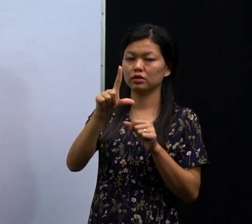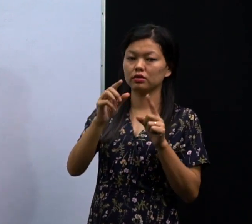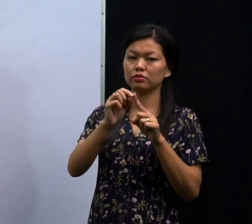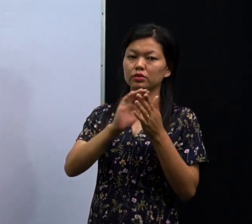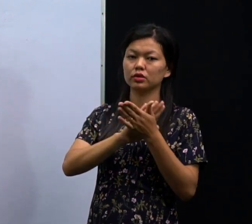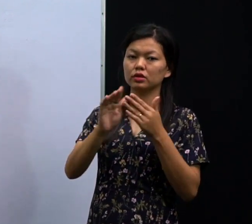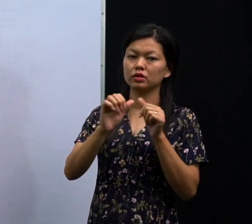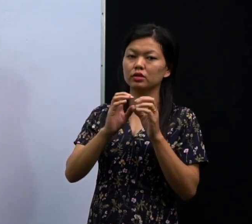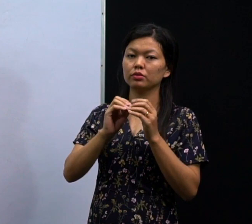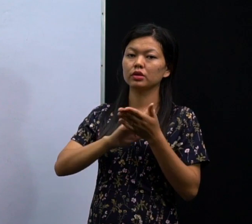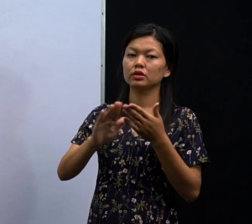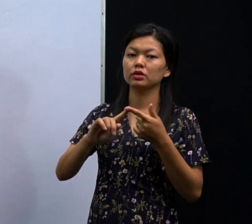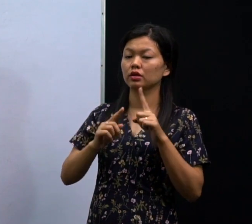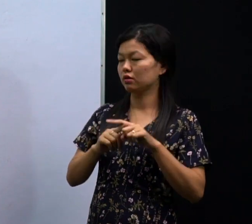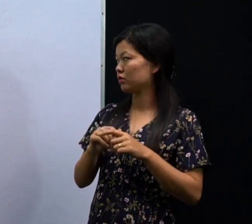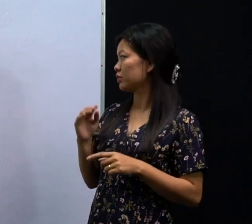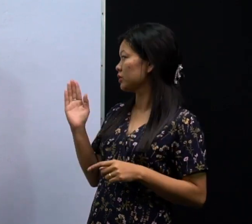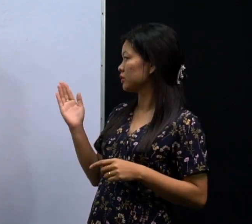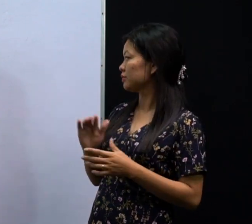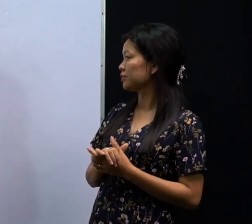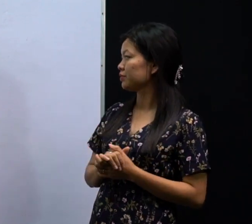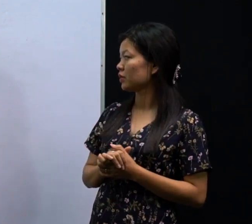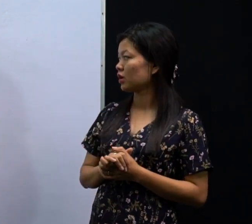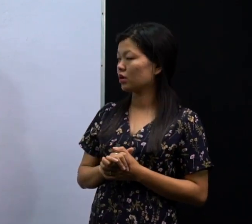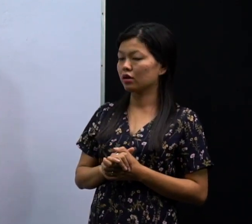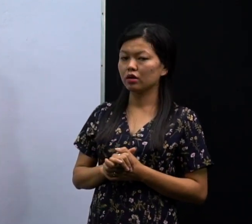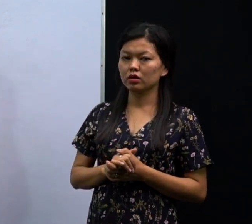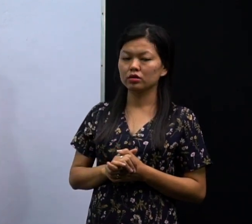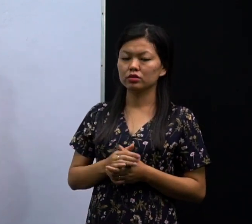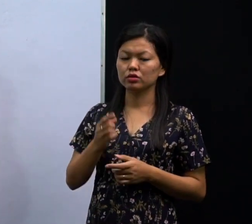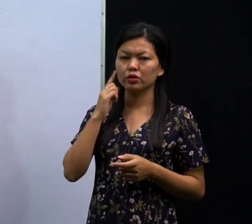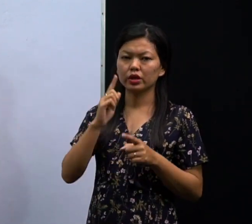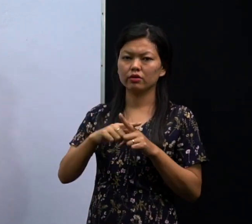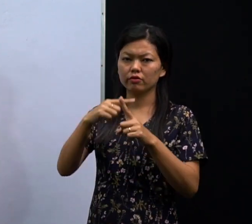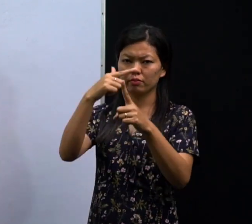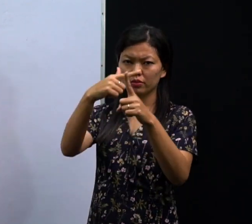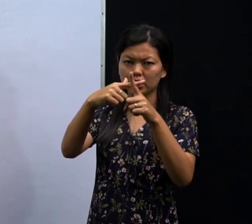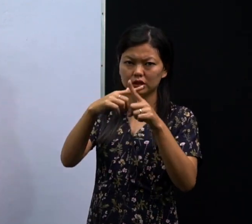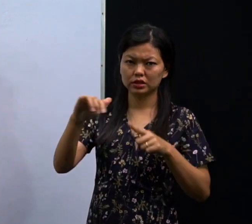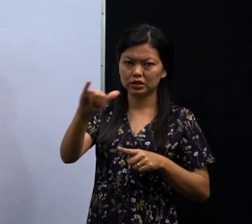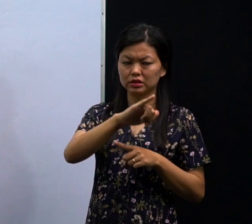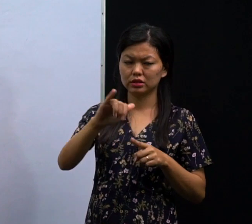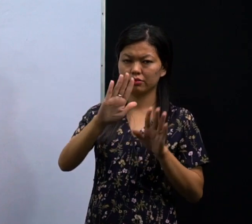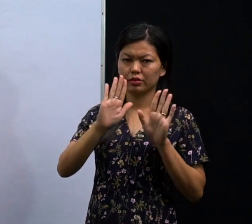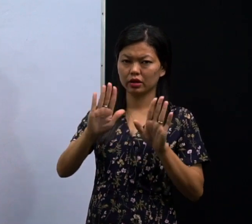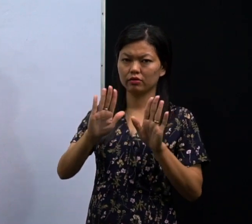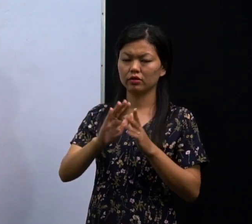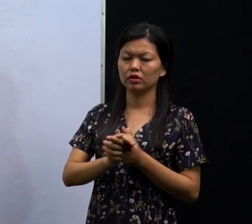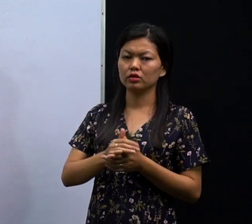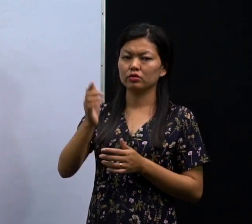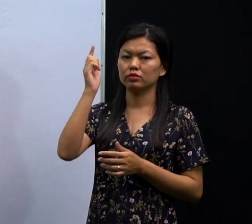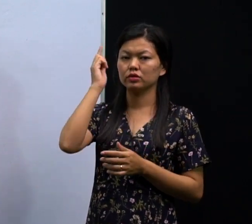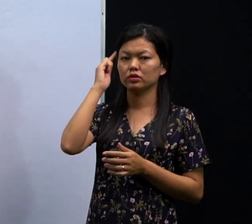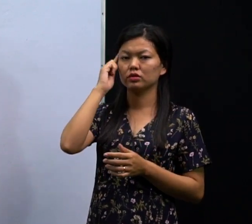common. So look at here, when there is same sign plus, basically plus, no need to take common. Is assumed there is a